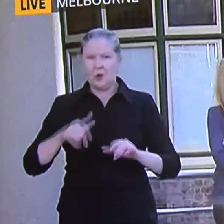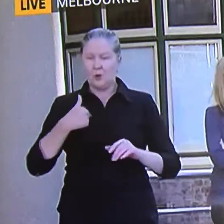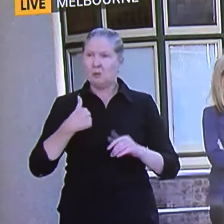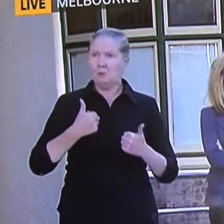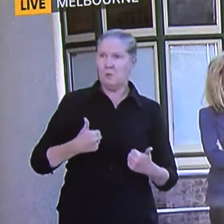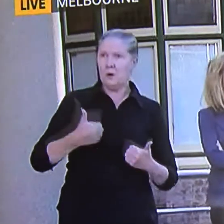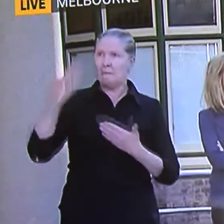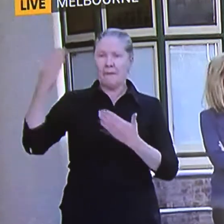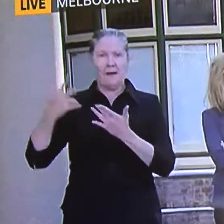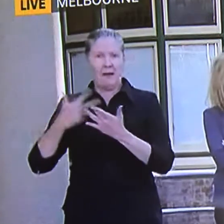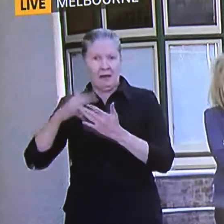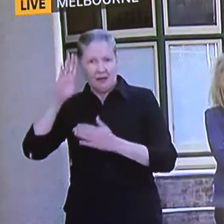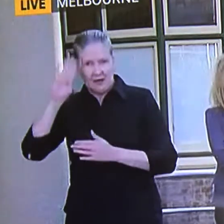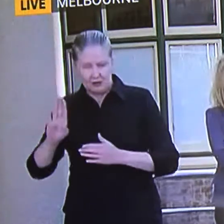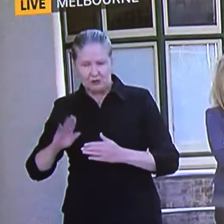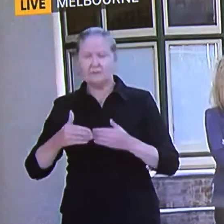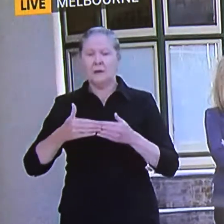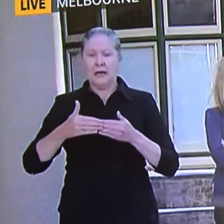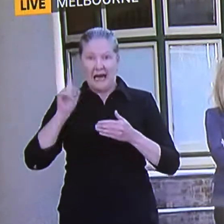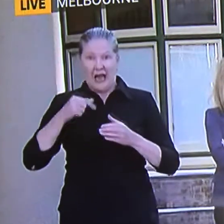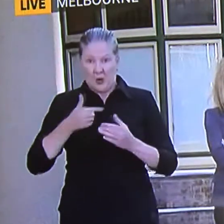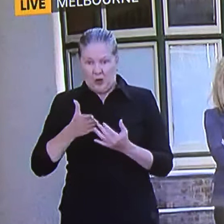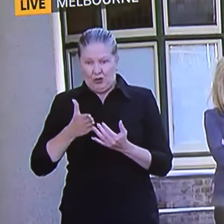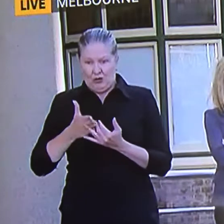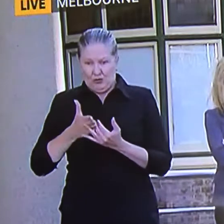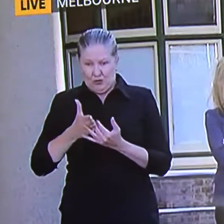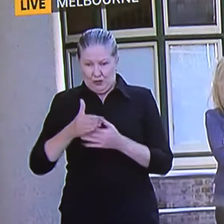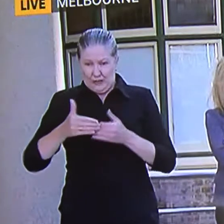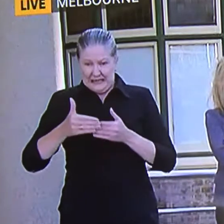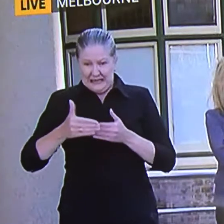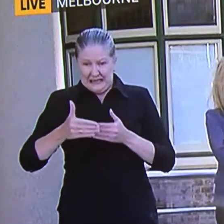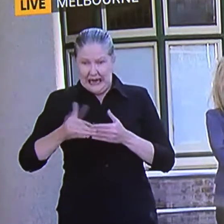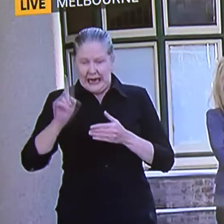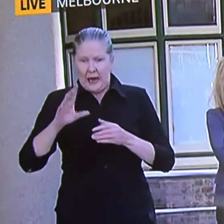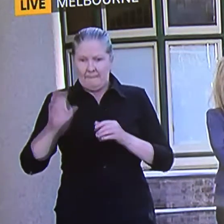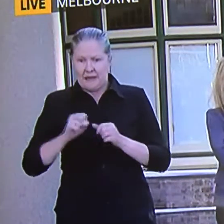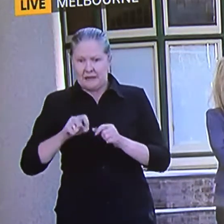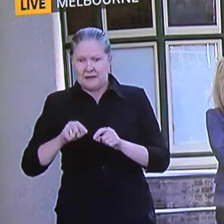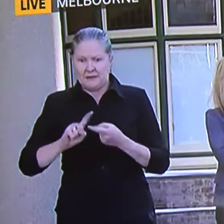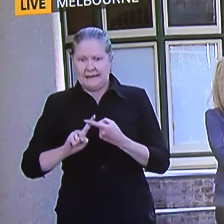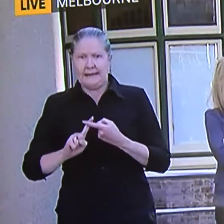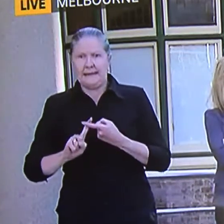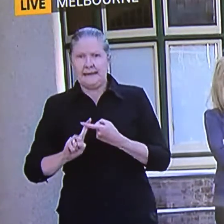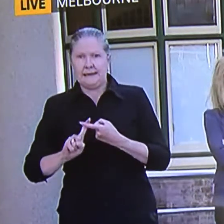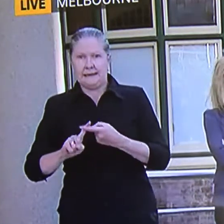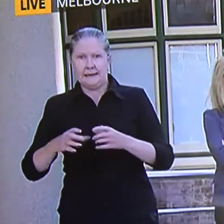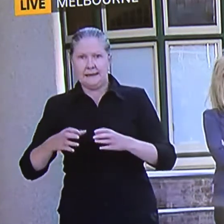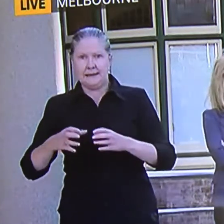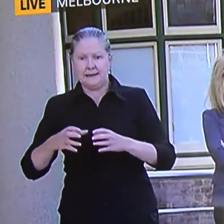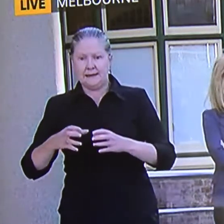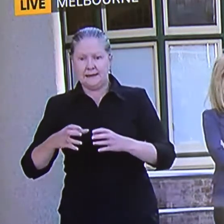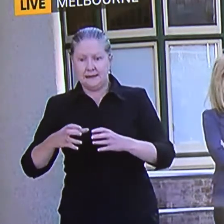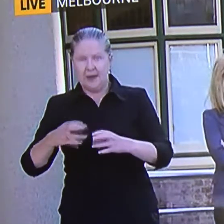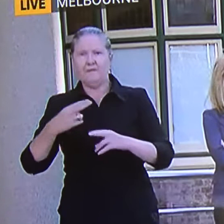country. We're currently on the road through, and now is the period to consolidate for